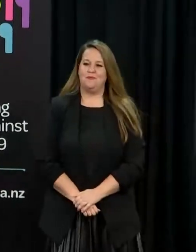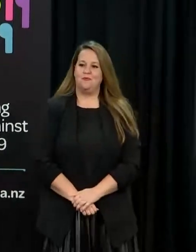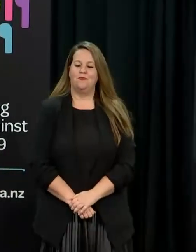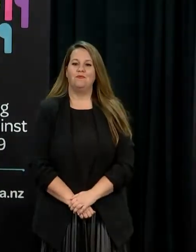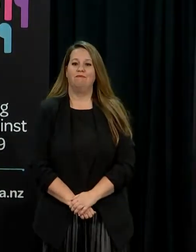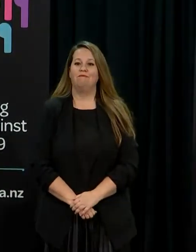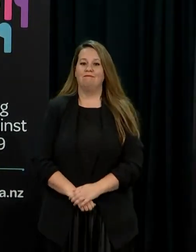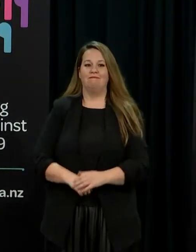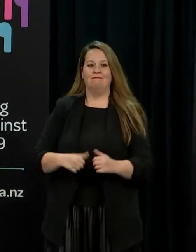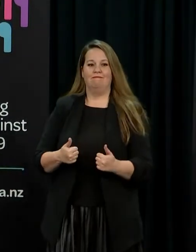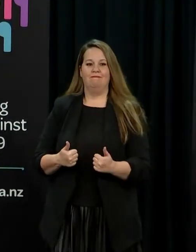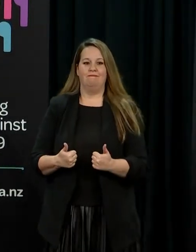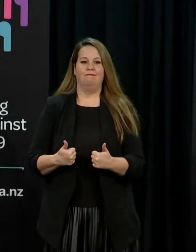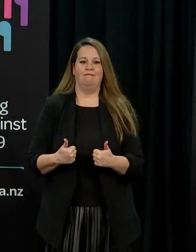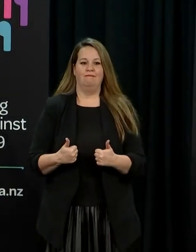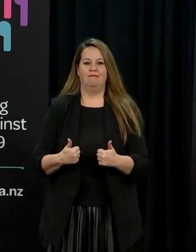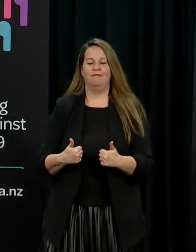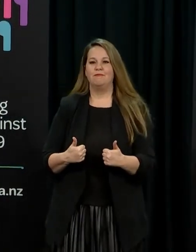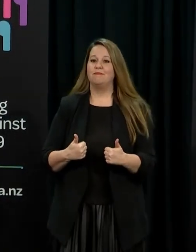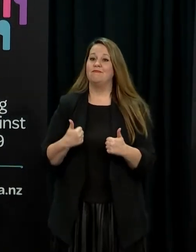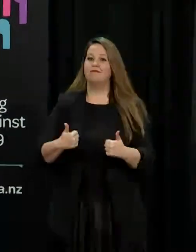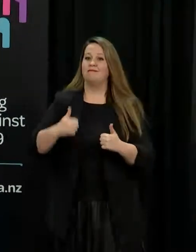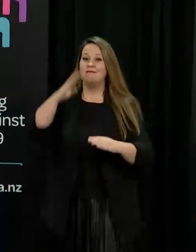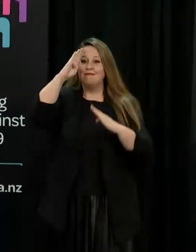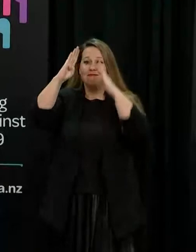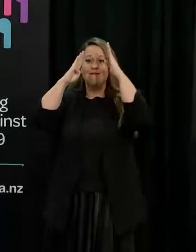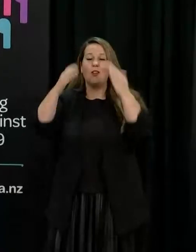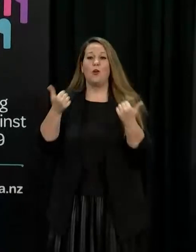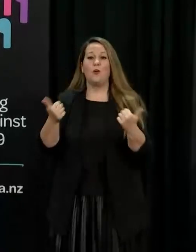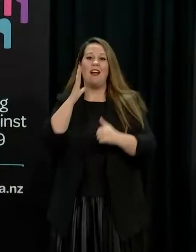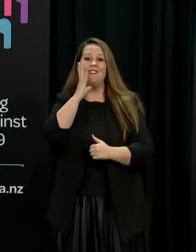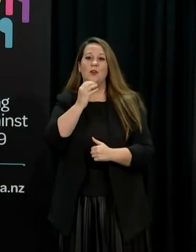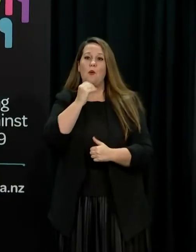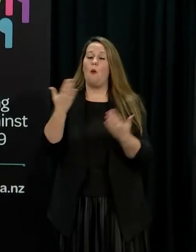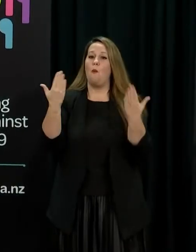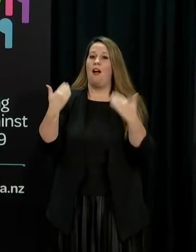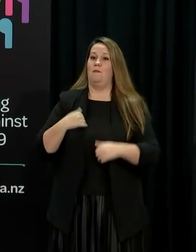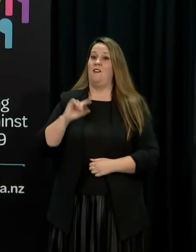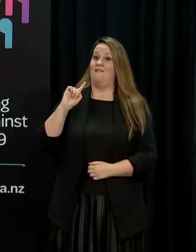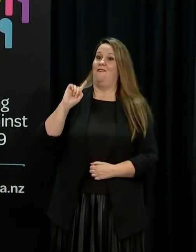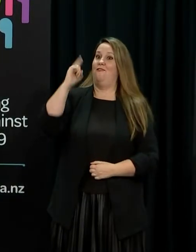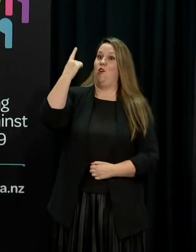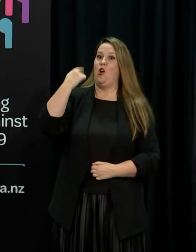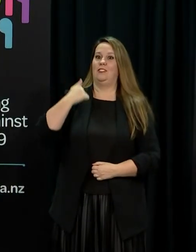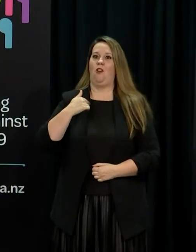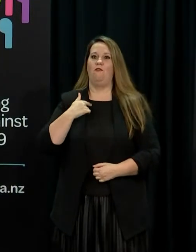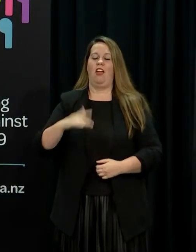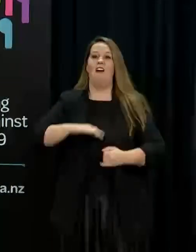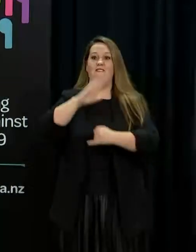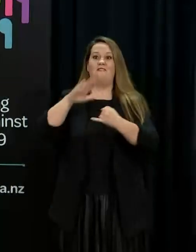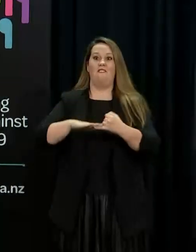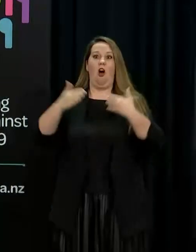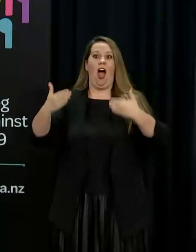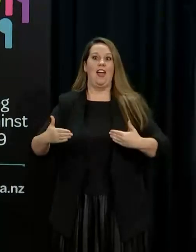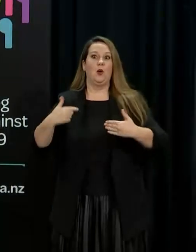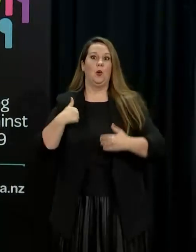Right. Kia ora koutou, everybody. Good afternoon. Welcome to the first episode of the final season of the Ash and Chippy